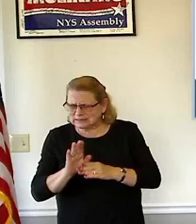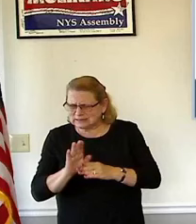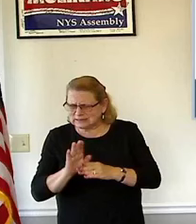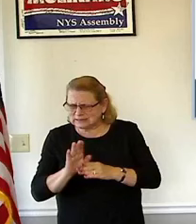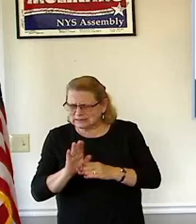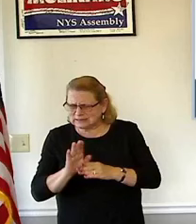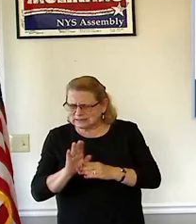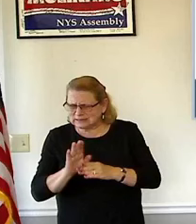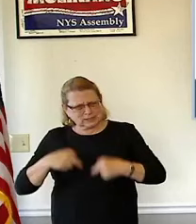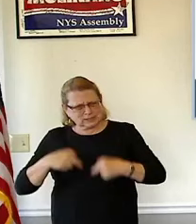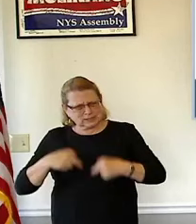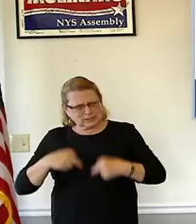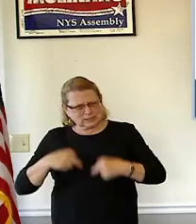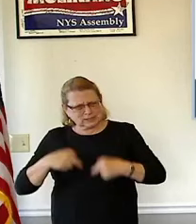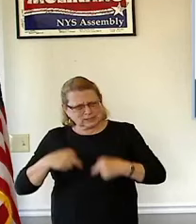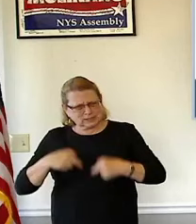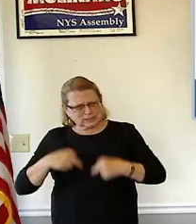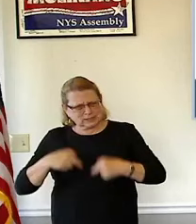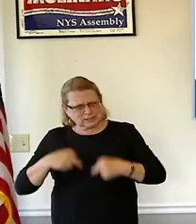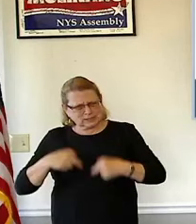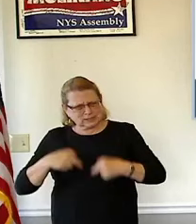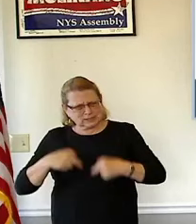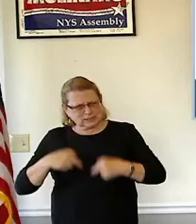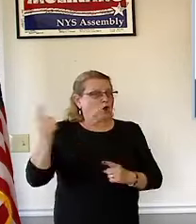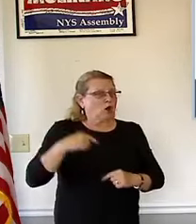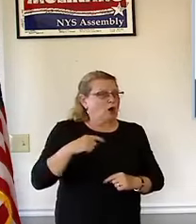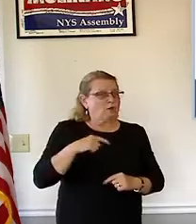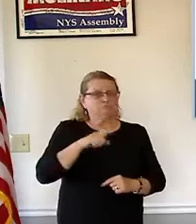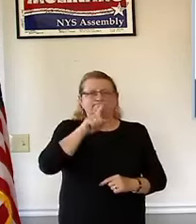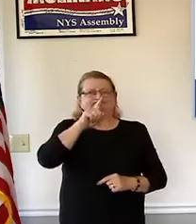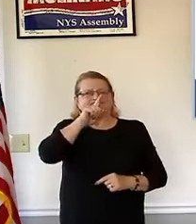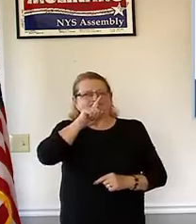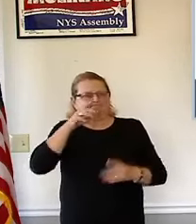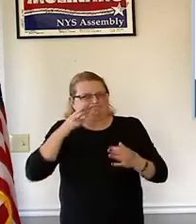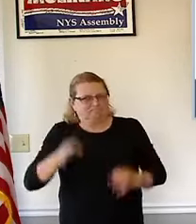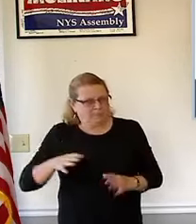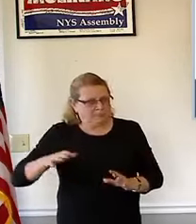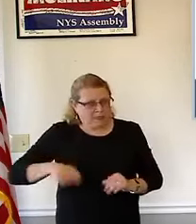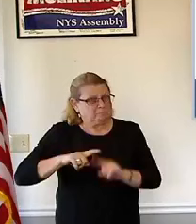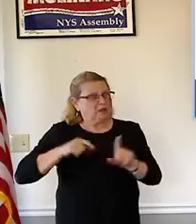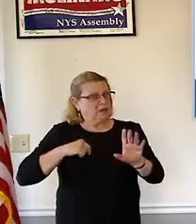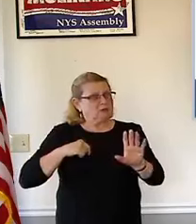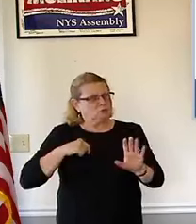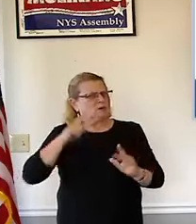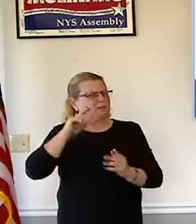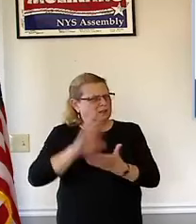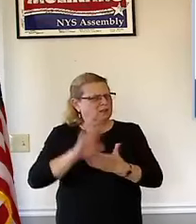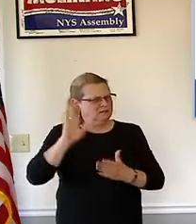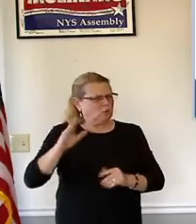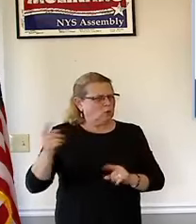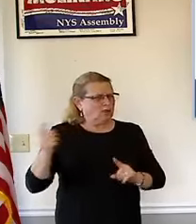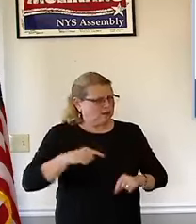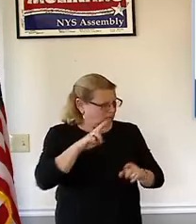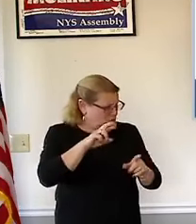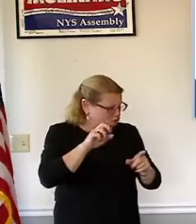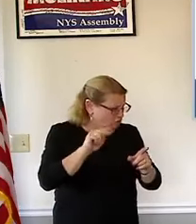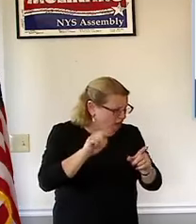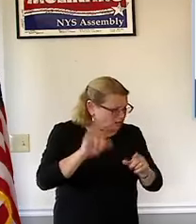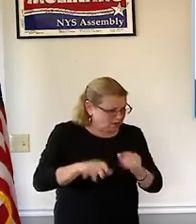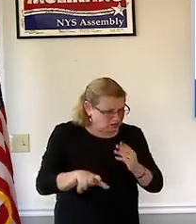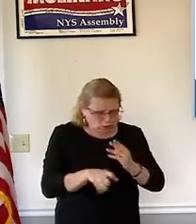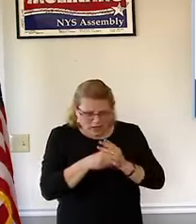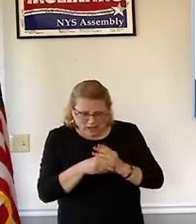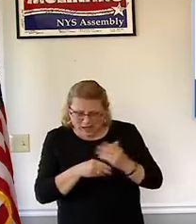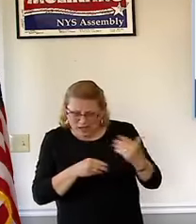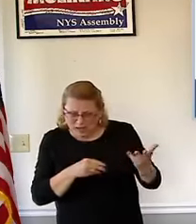assistance to residents. Ron Hicks, I don't want to put you on the spot. Do you have anything you might add to what we